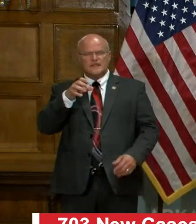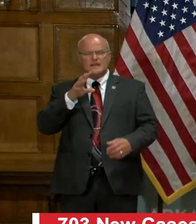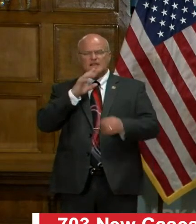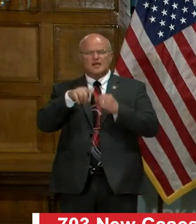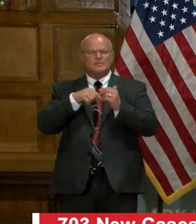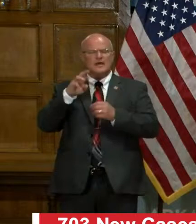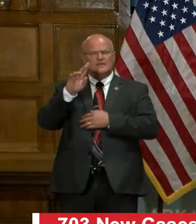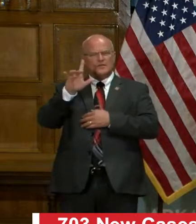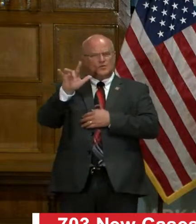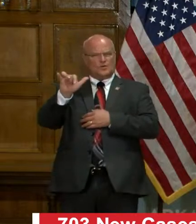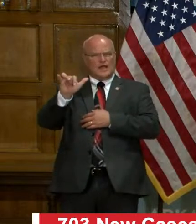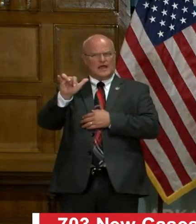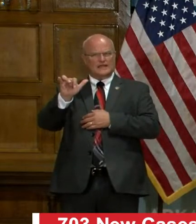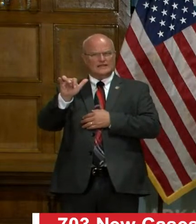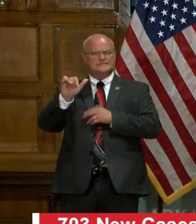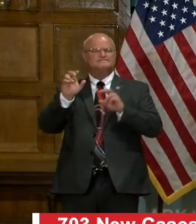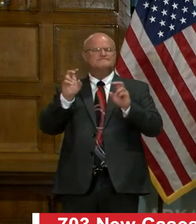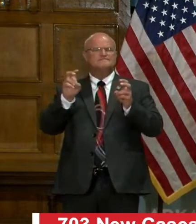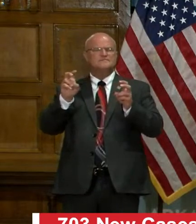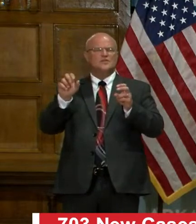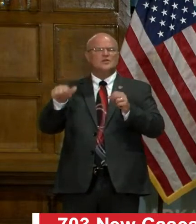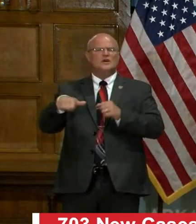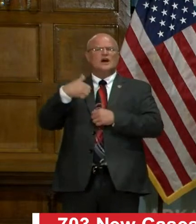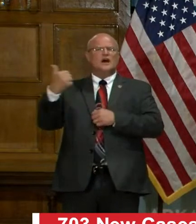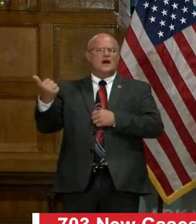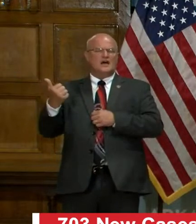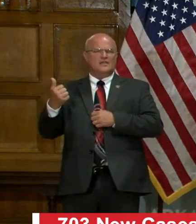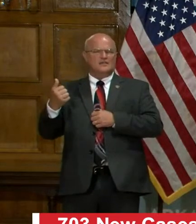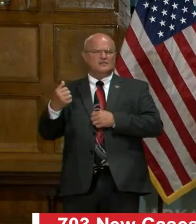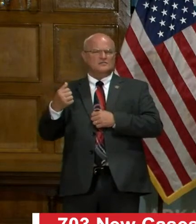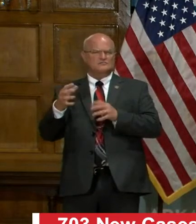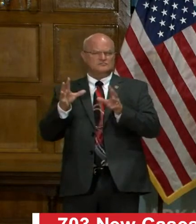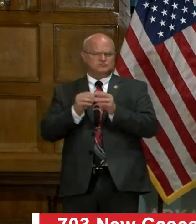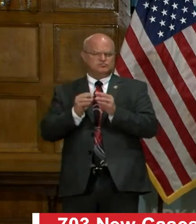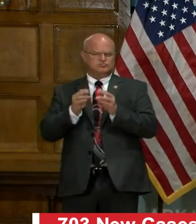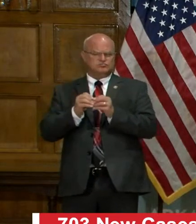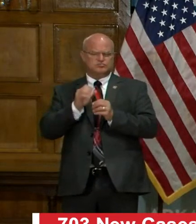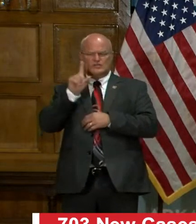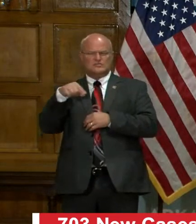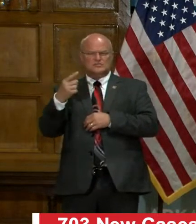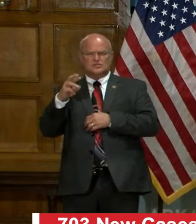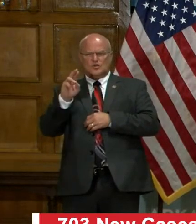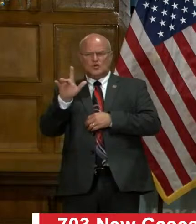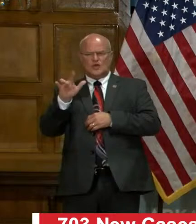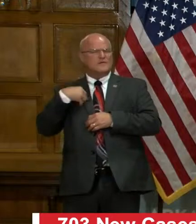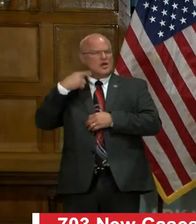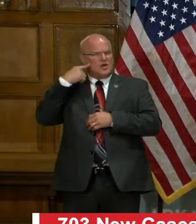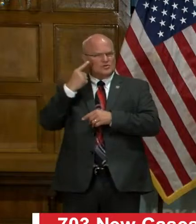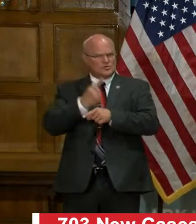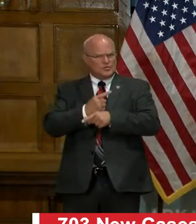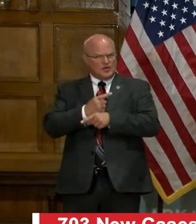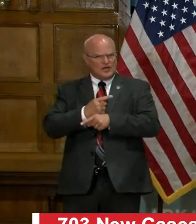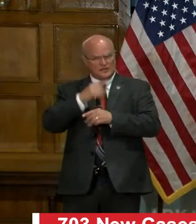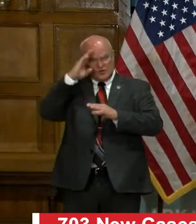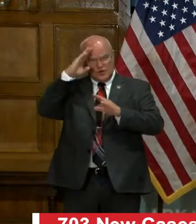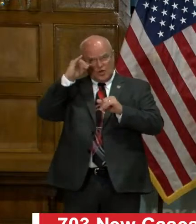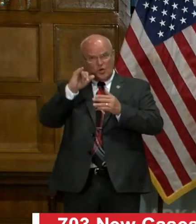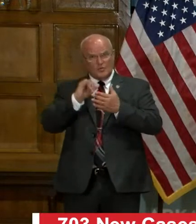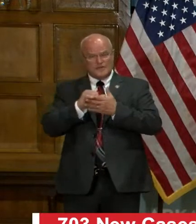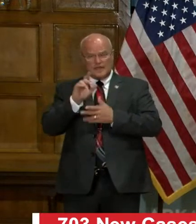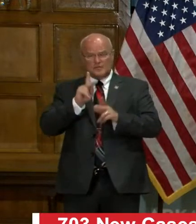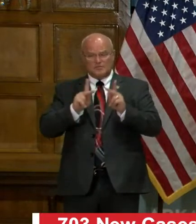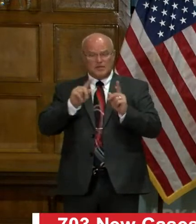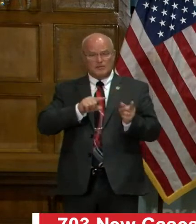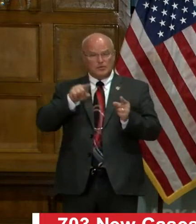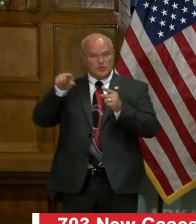rally and put that in the context of any other congregate setting, so not just the rally. And if I heard you right, you said you hoped if